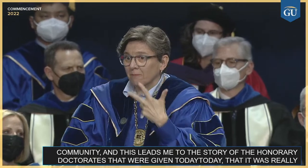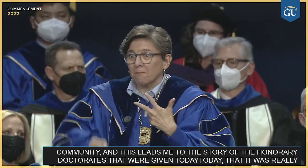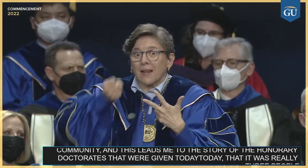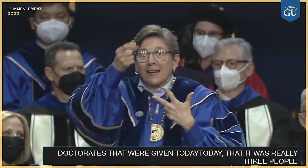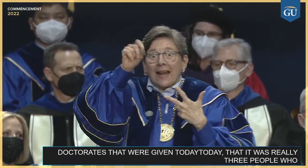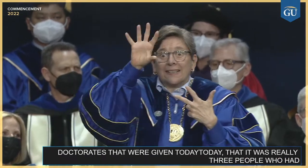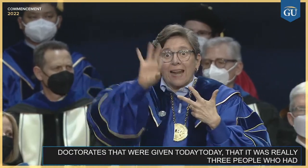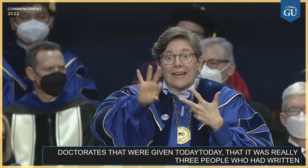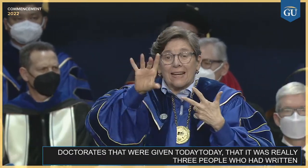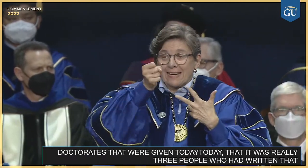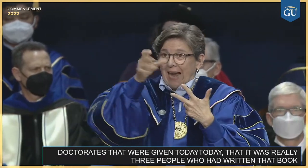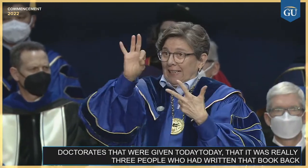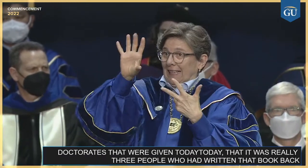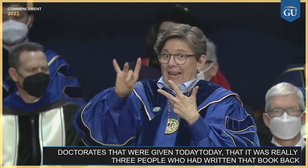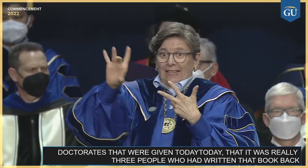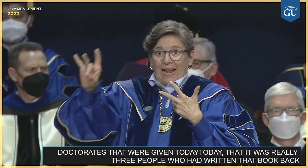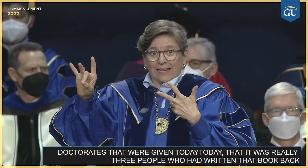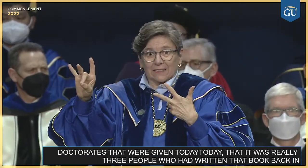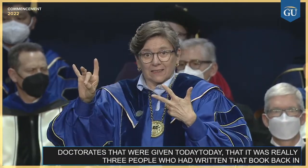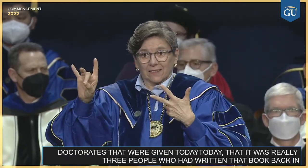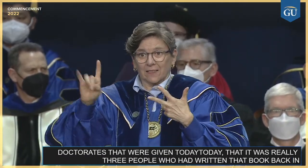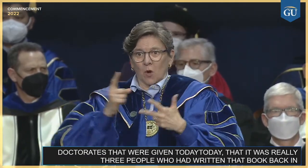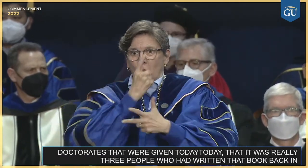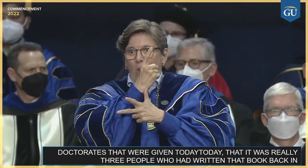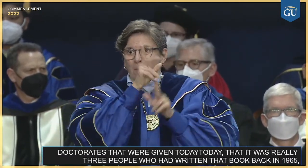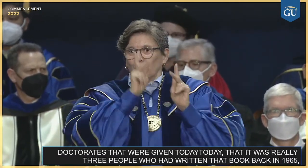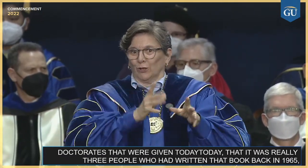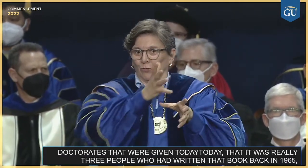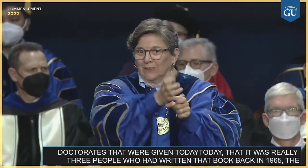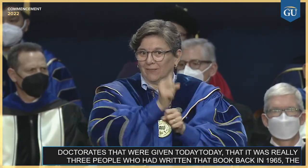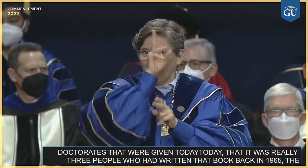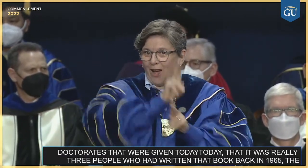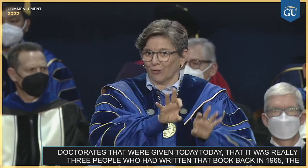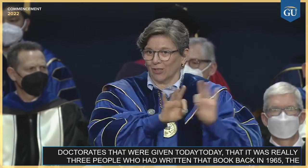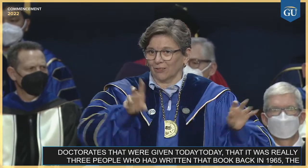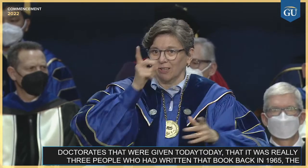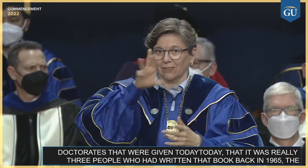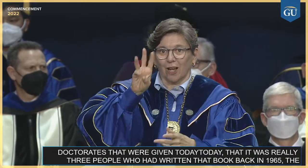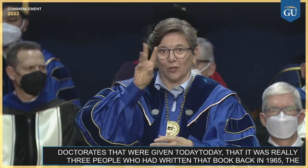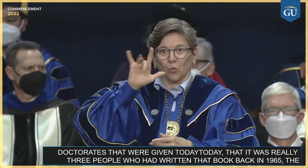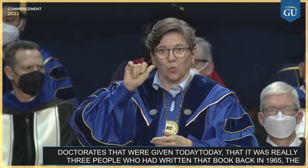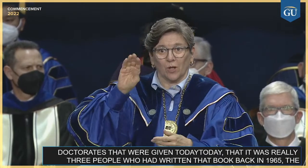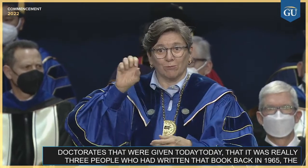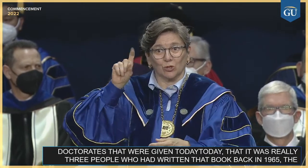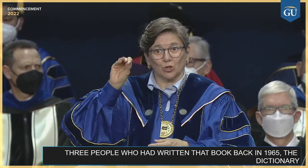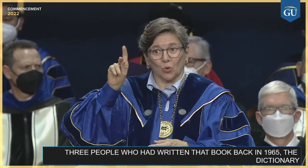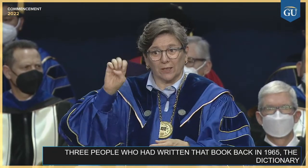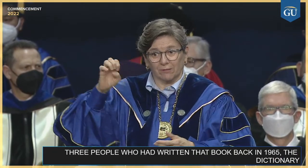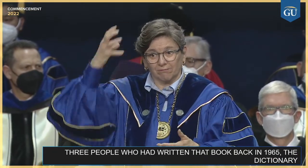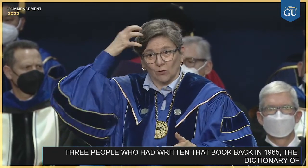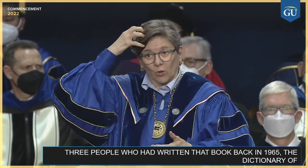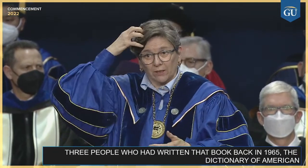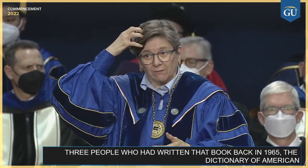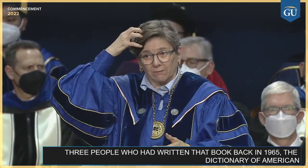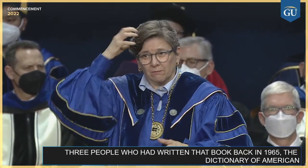Language Linguistic Principles. And in 1988, one person received an honorary doctorate